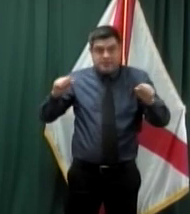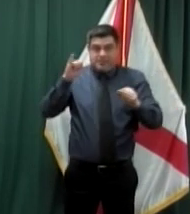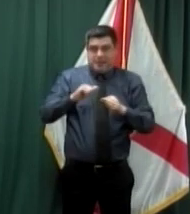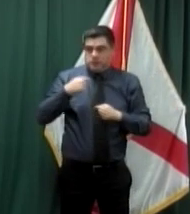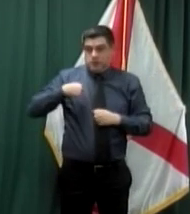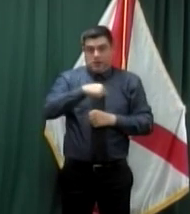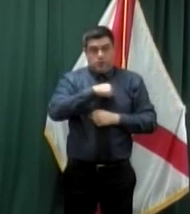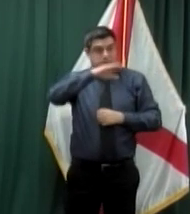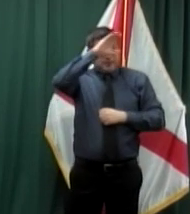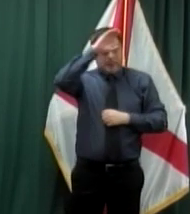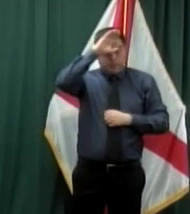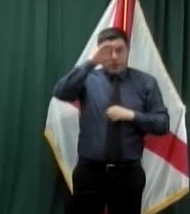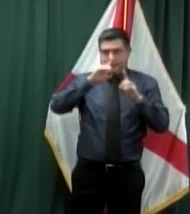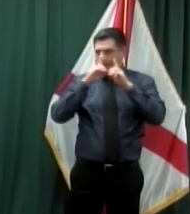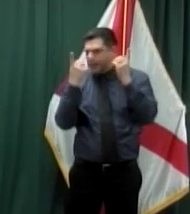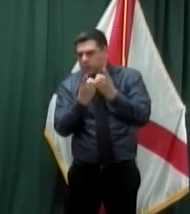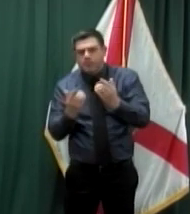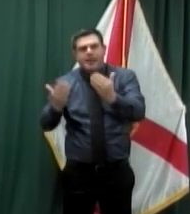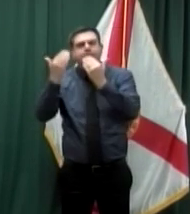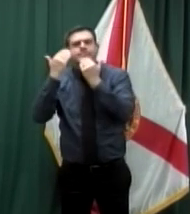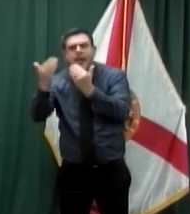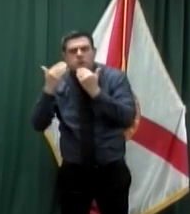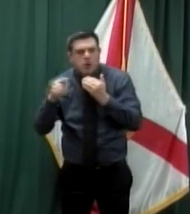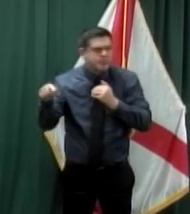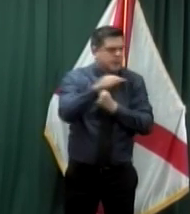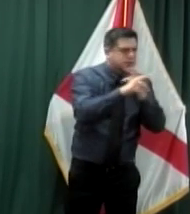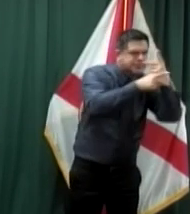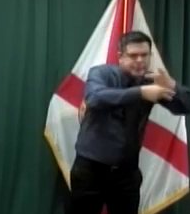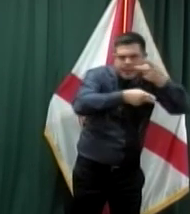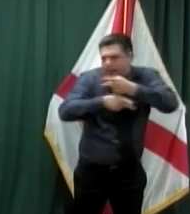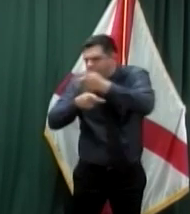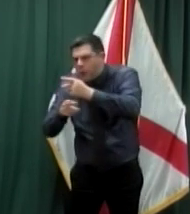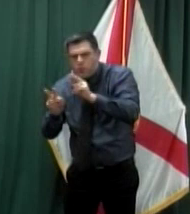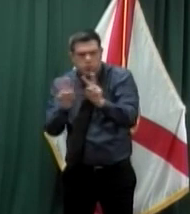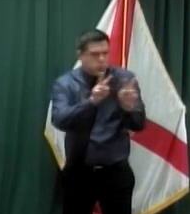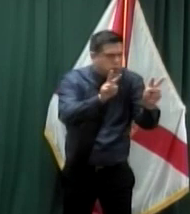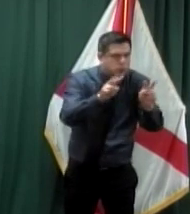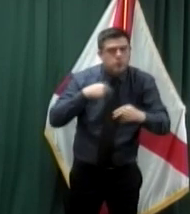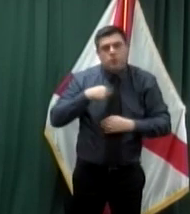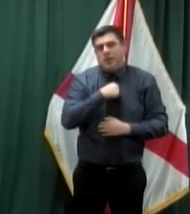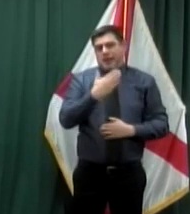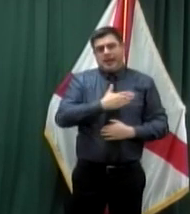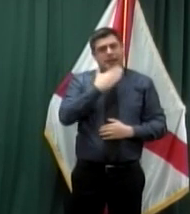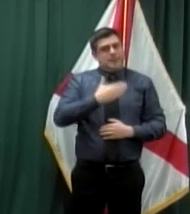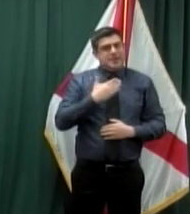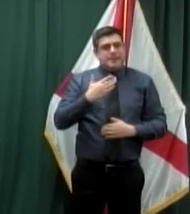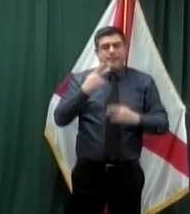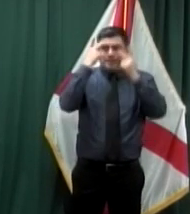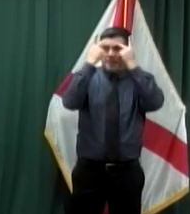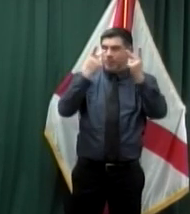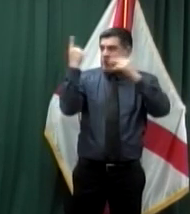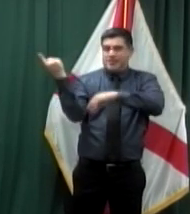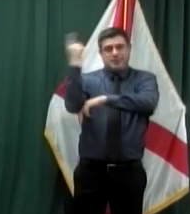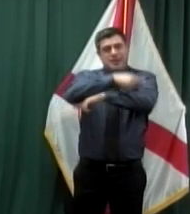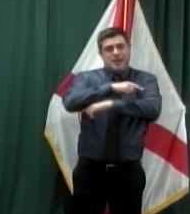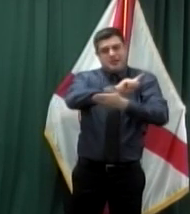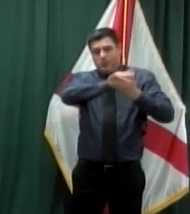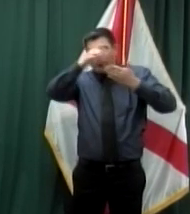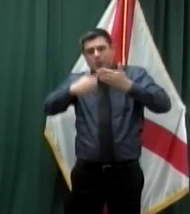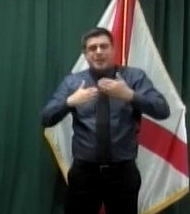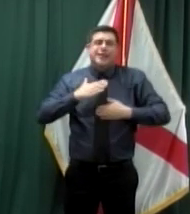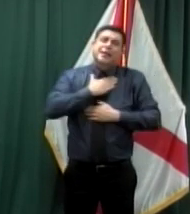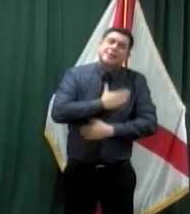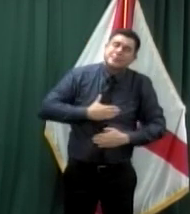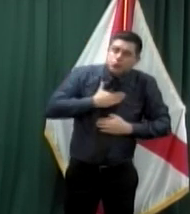your vigilance and want to wish you a safe and happy Memorial Day weekend. And now I'm going to turn it over to Officer